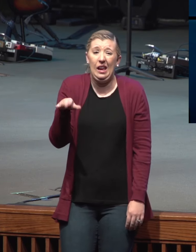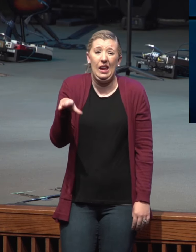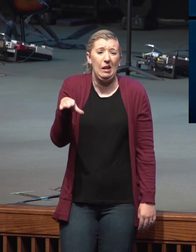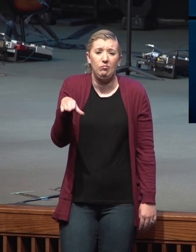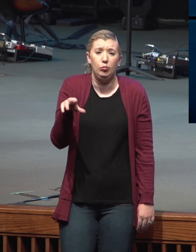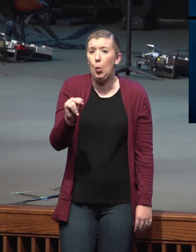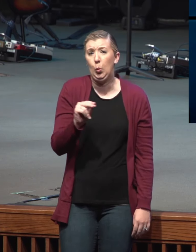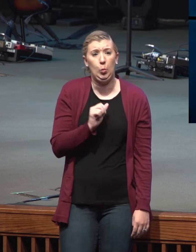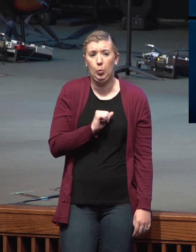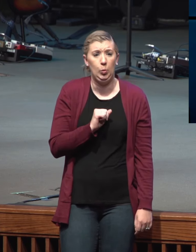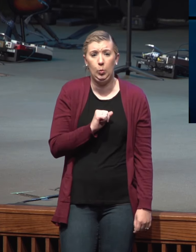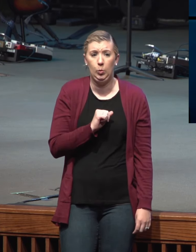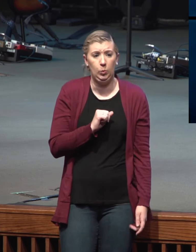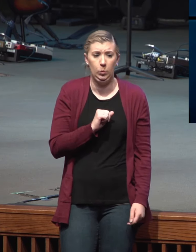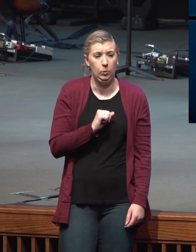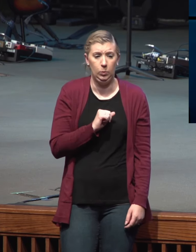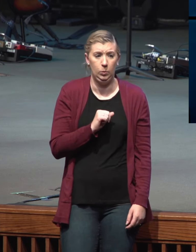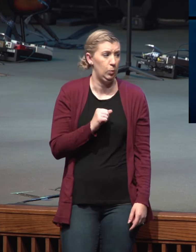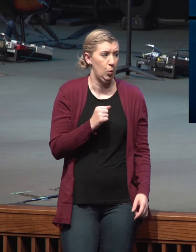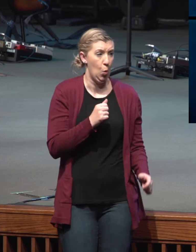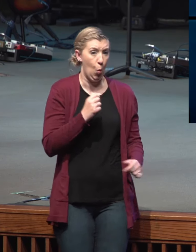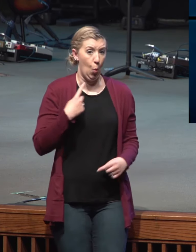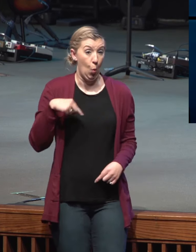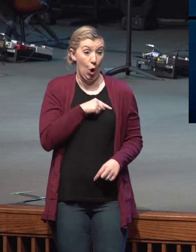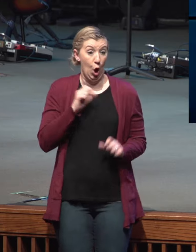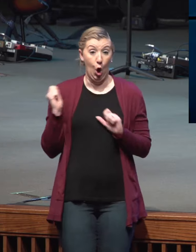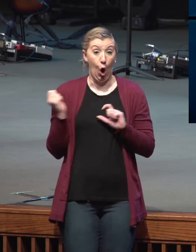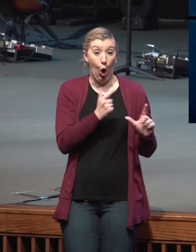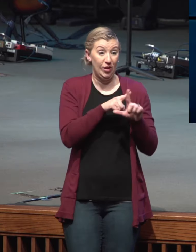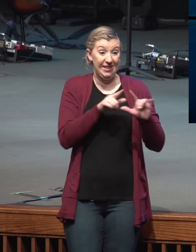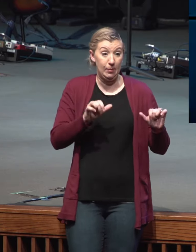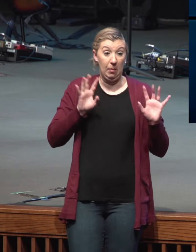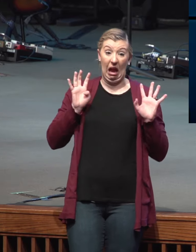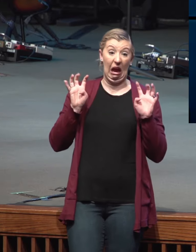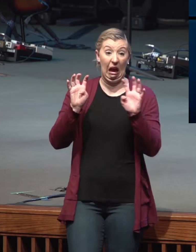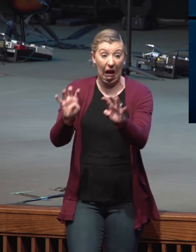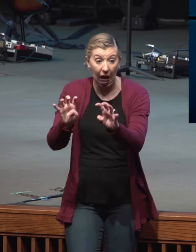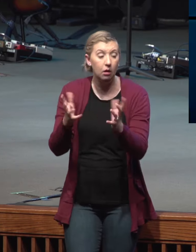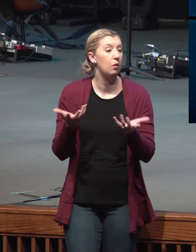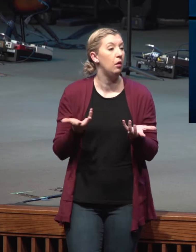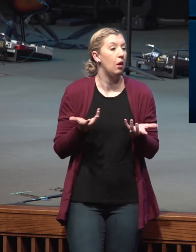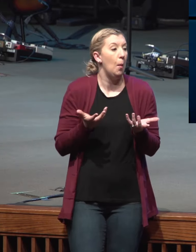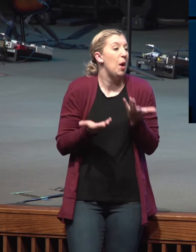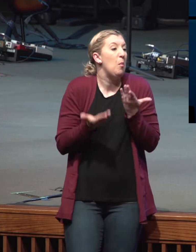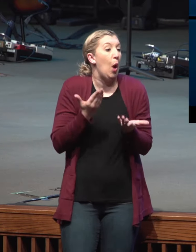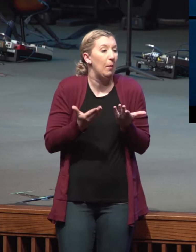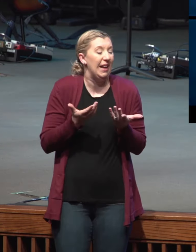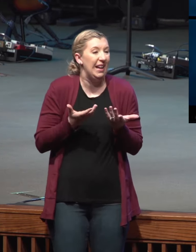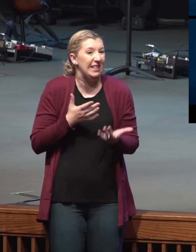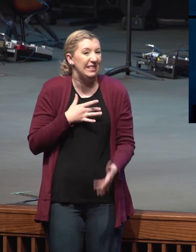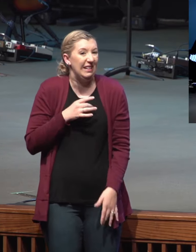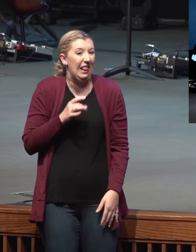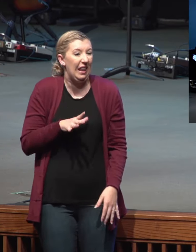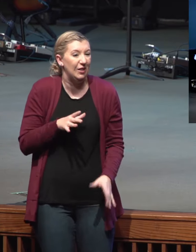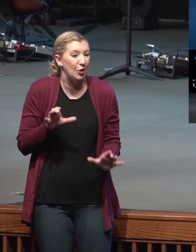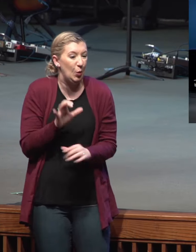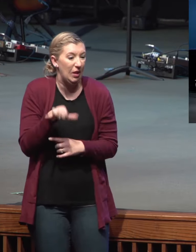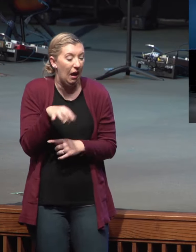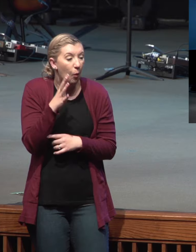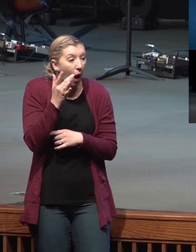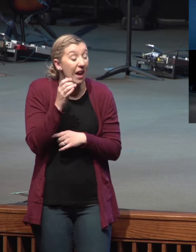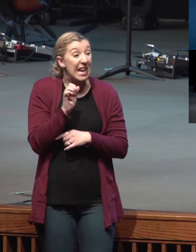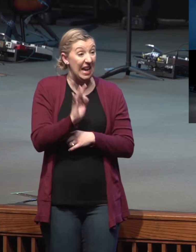no, we're just all going to come at you. But they probably didn't elect to do that,